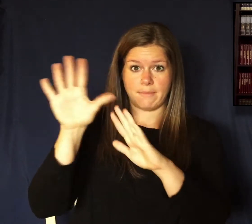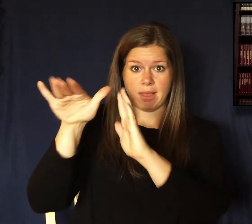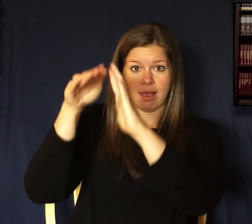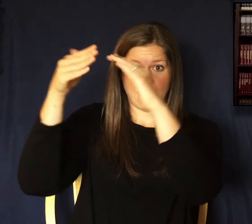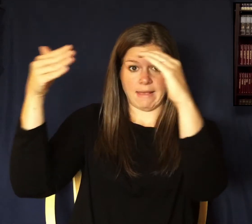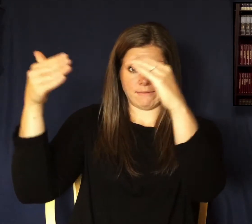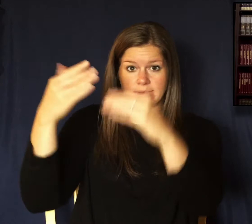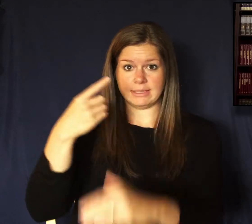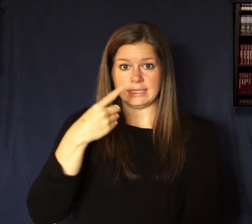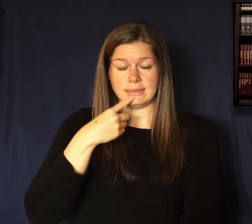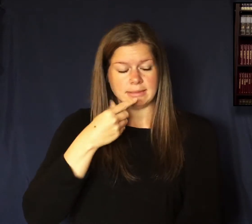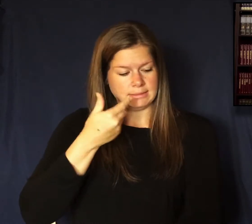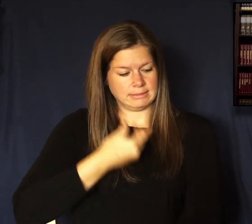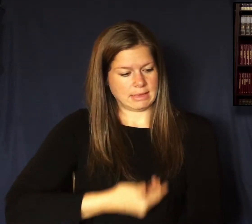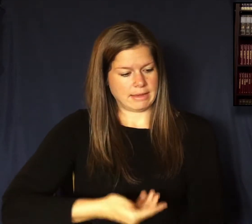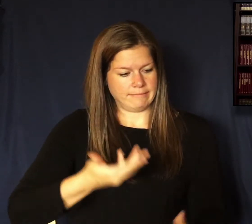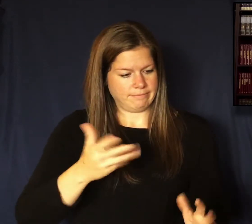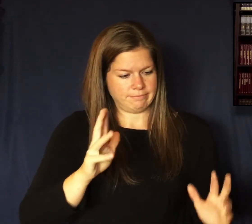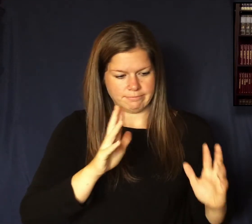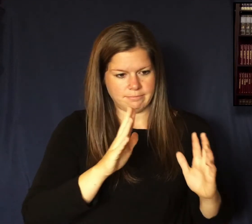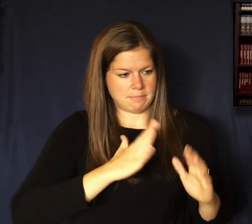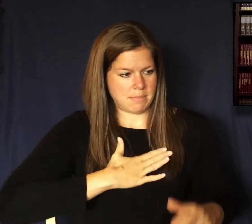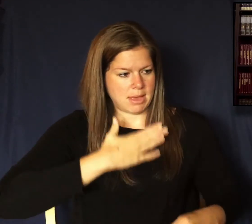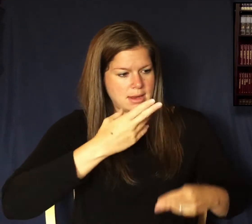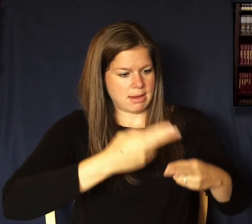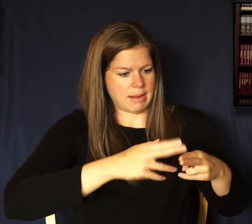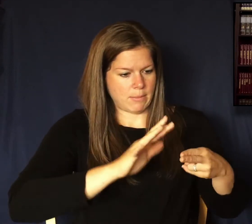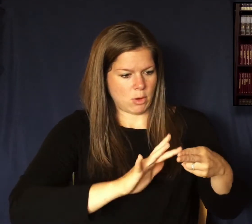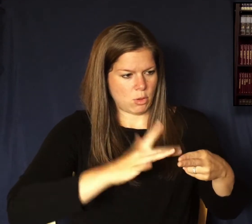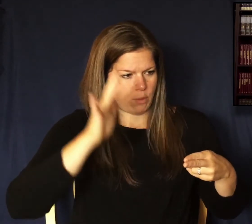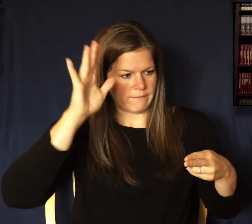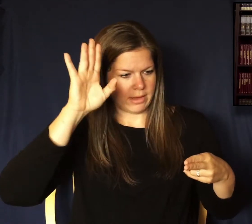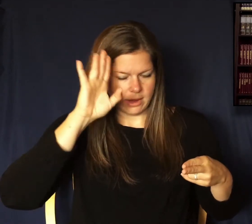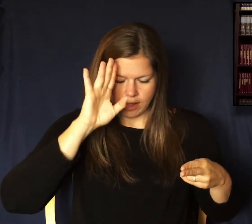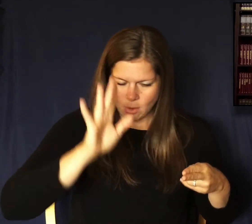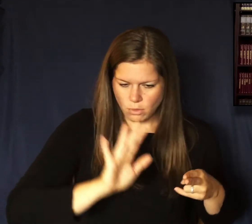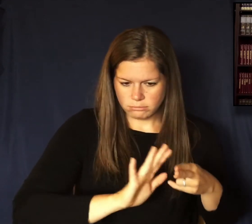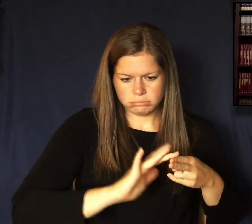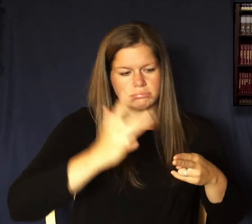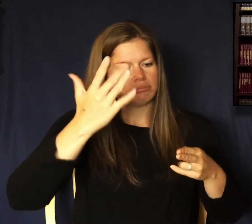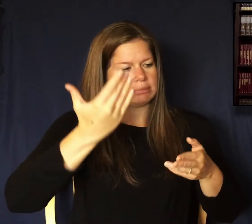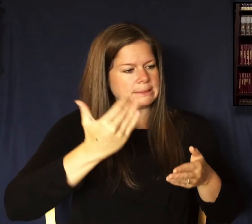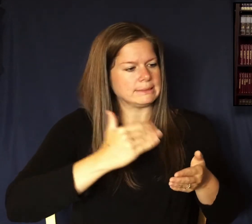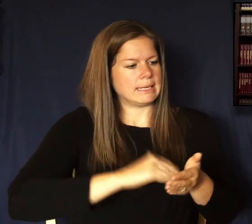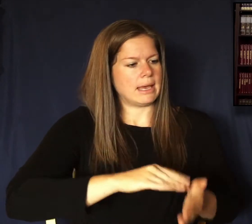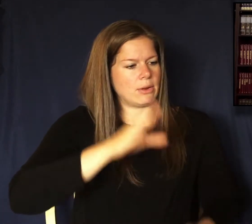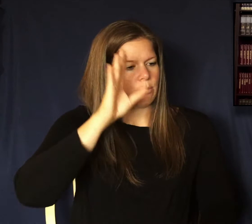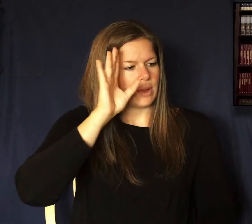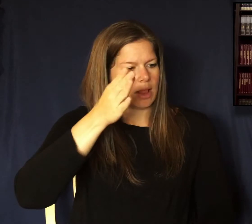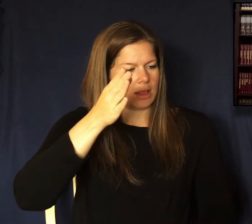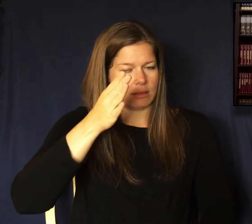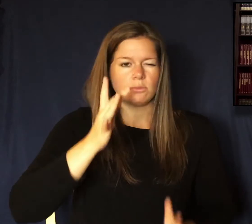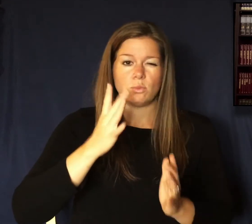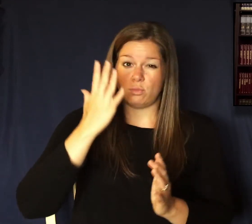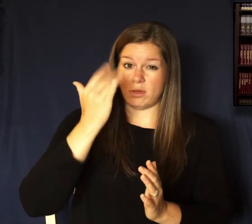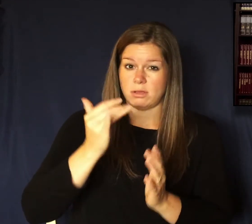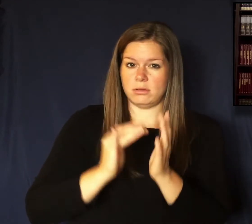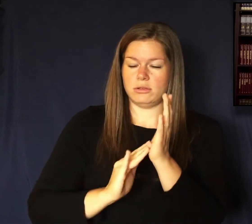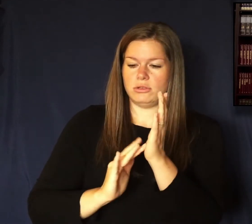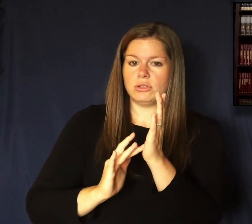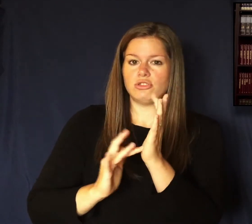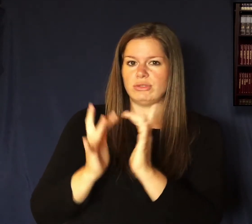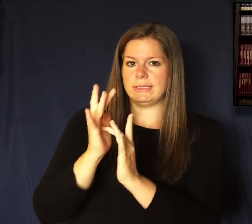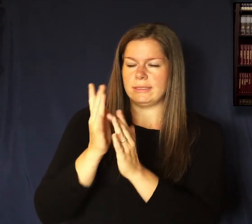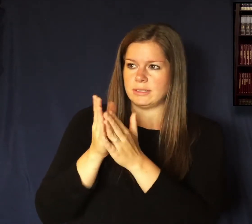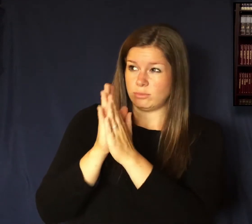my name, and I'll glorify it again." Jesus praying, "Father, glorify your name." The